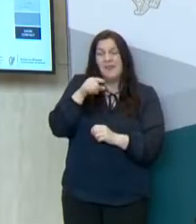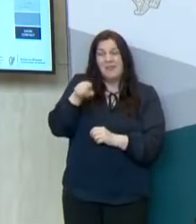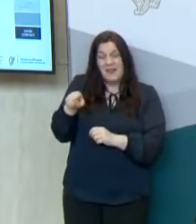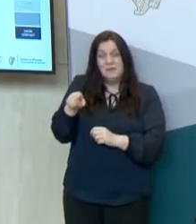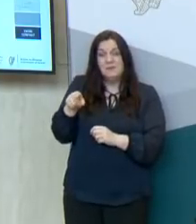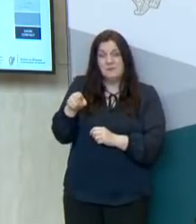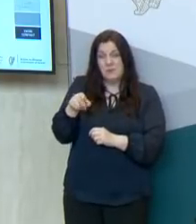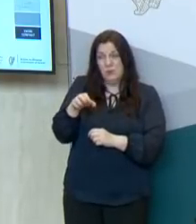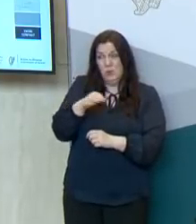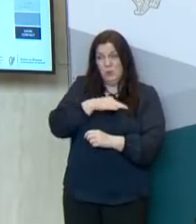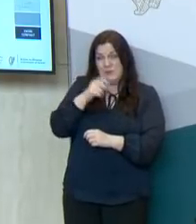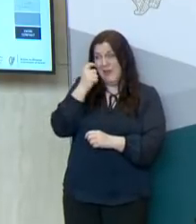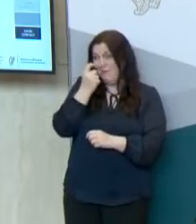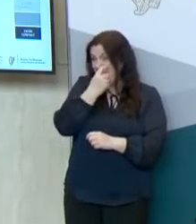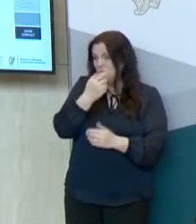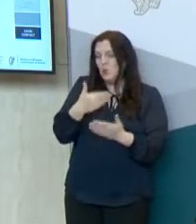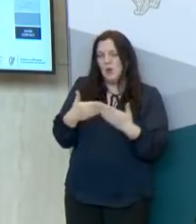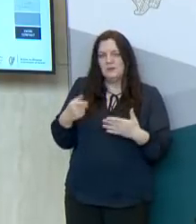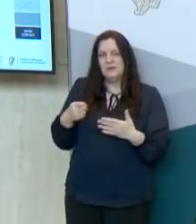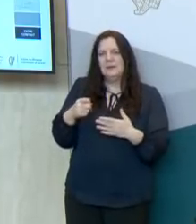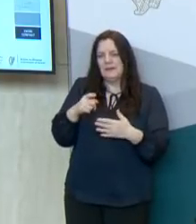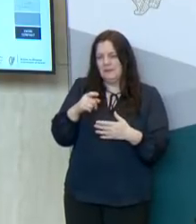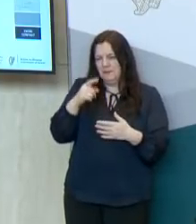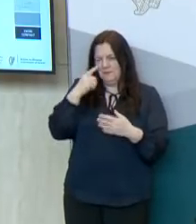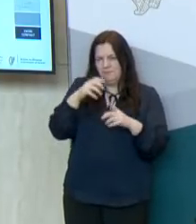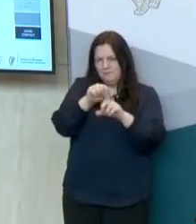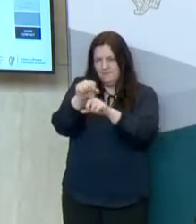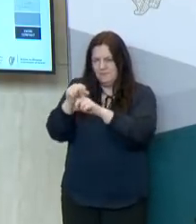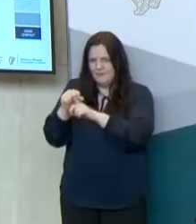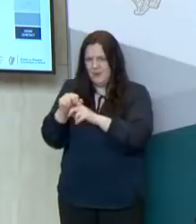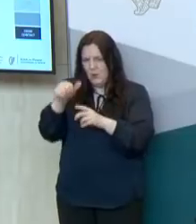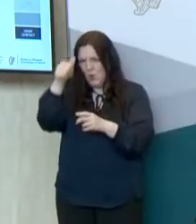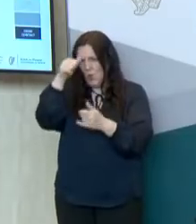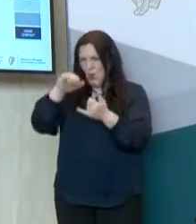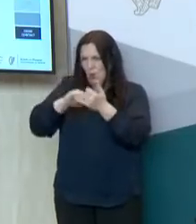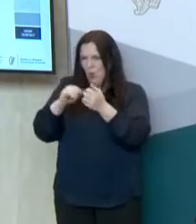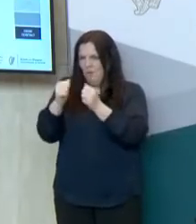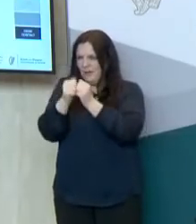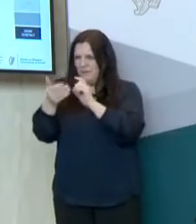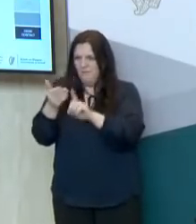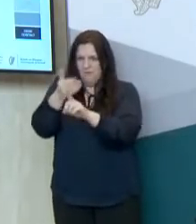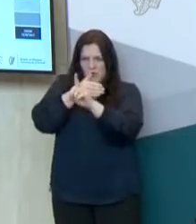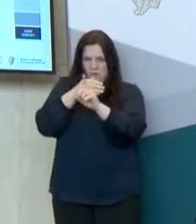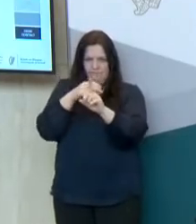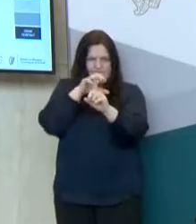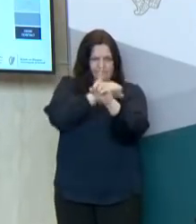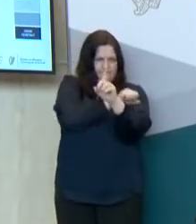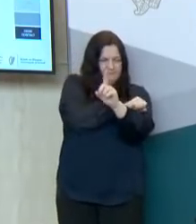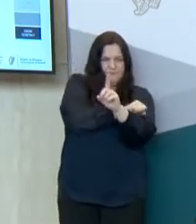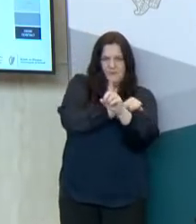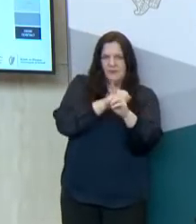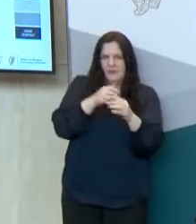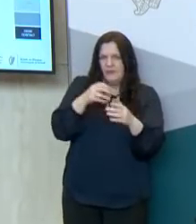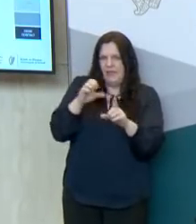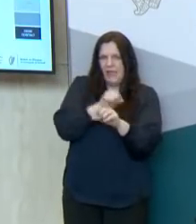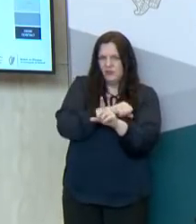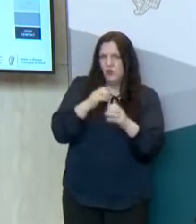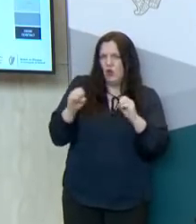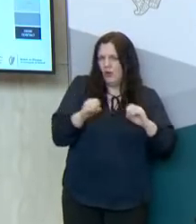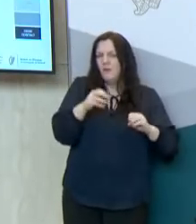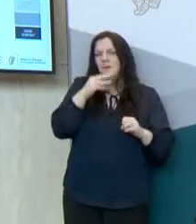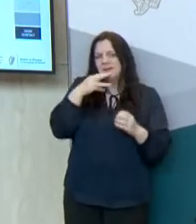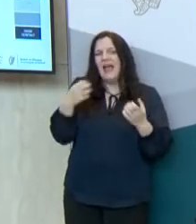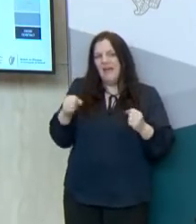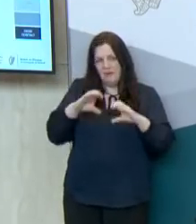that our test and trace system is detecting cases early. There's still a significant level of community